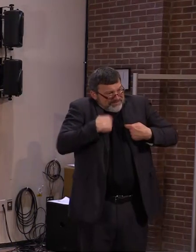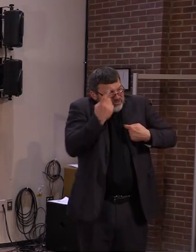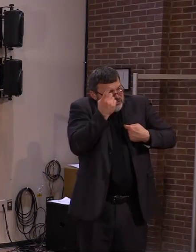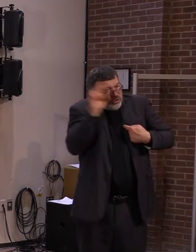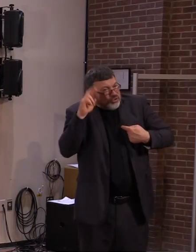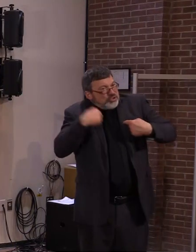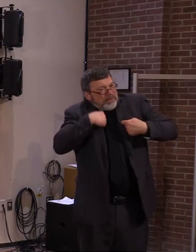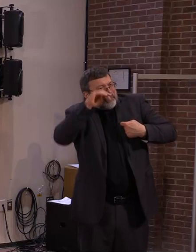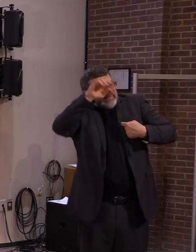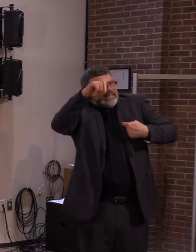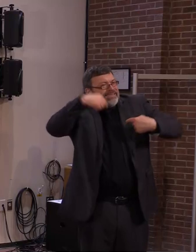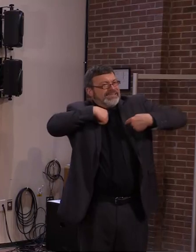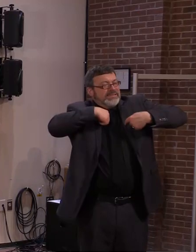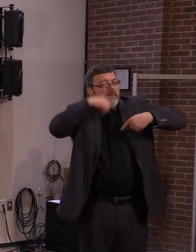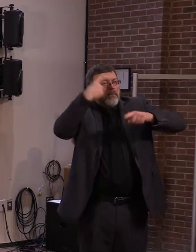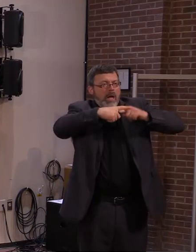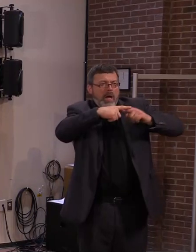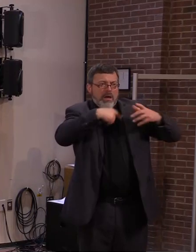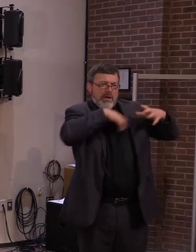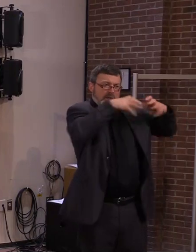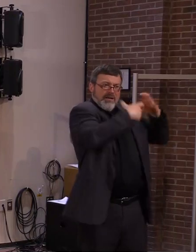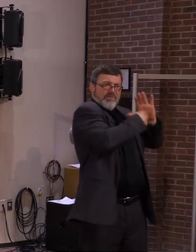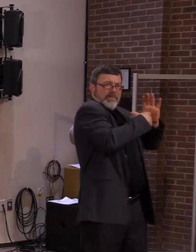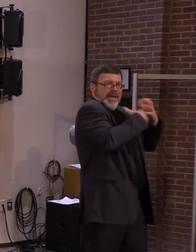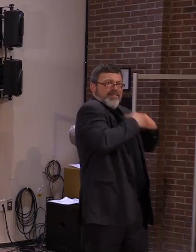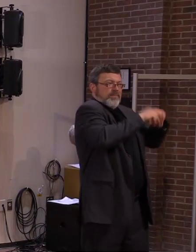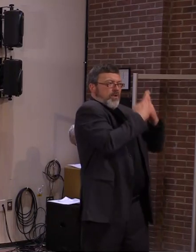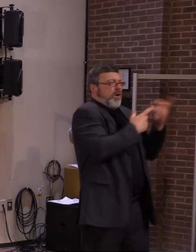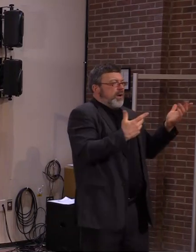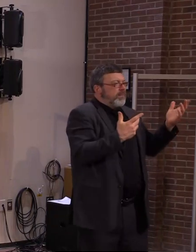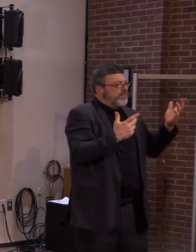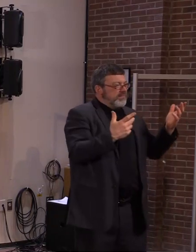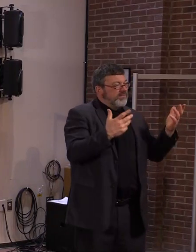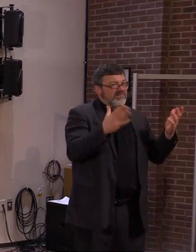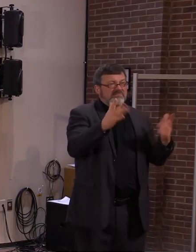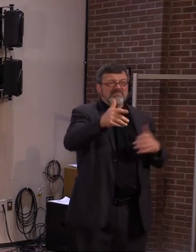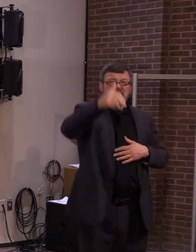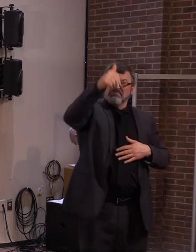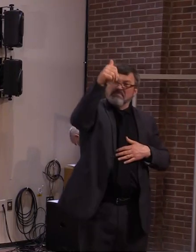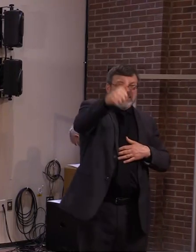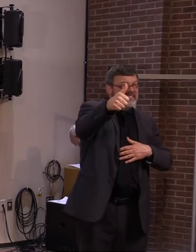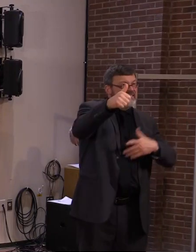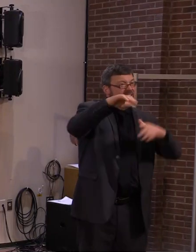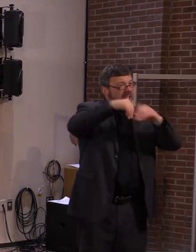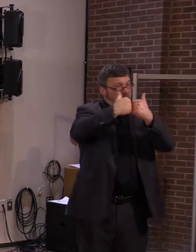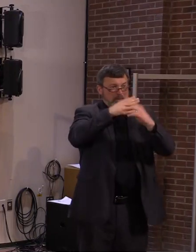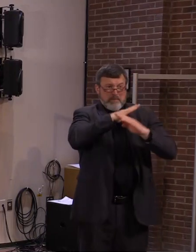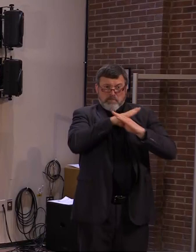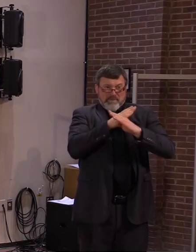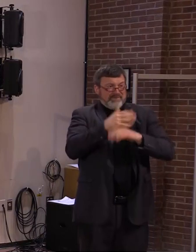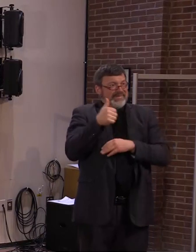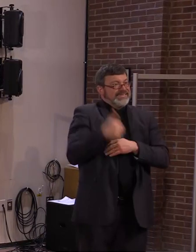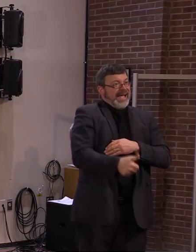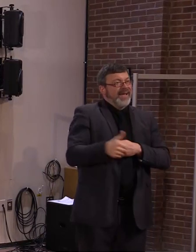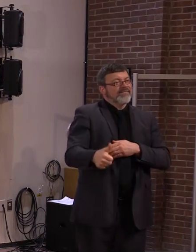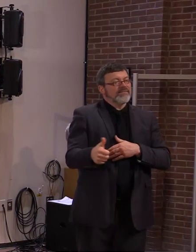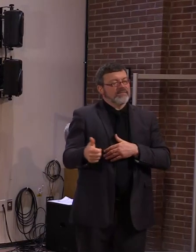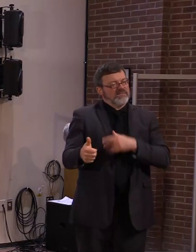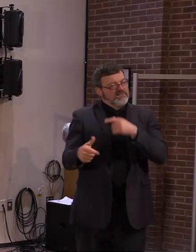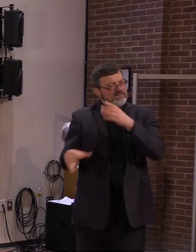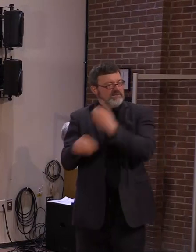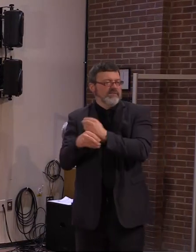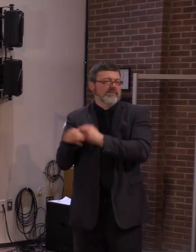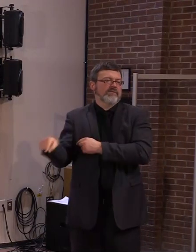against COVID-19. And we all need the most protection we can get right now. Getting your